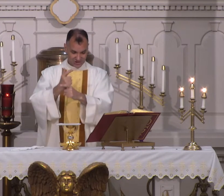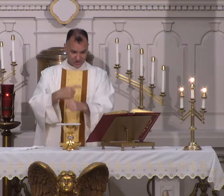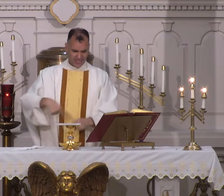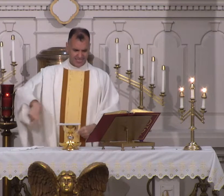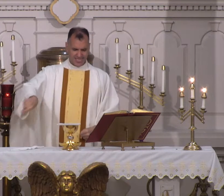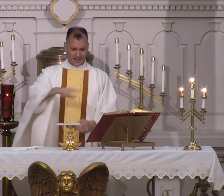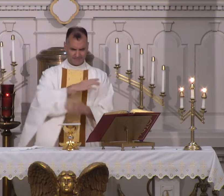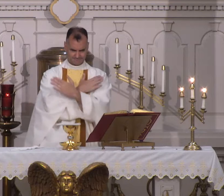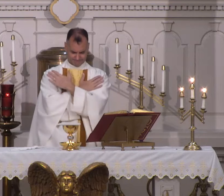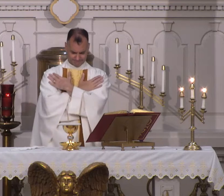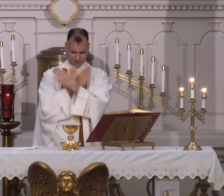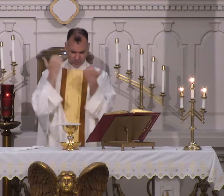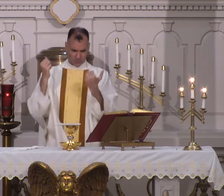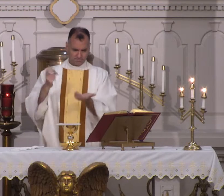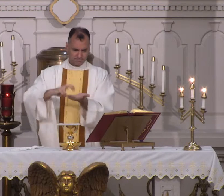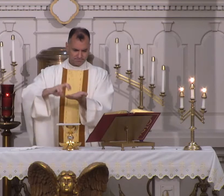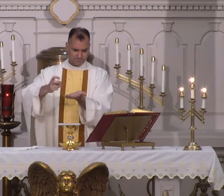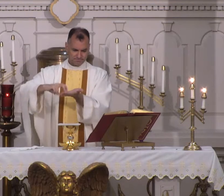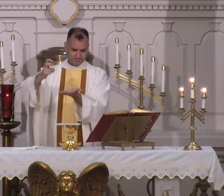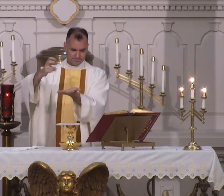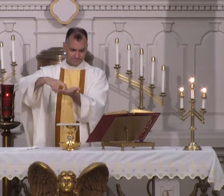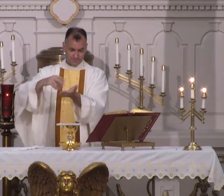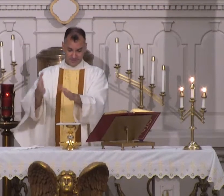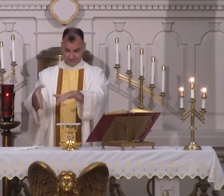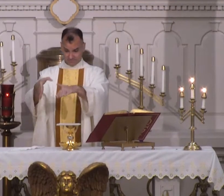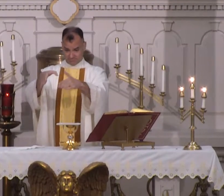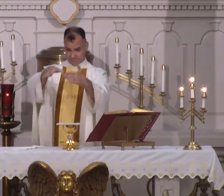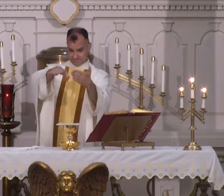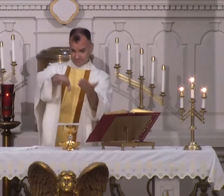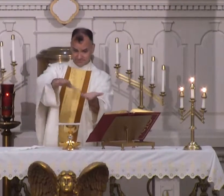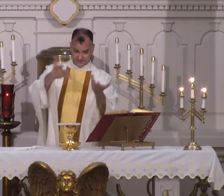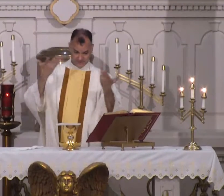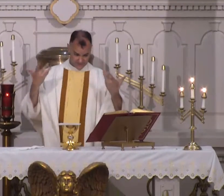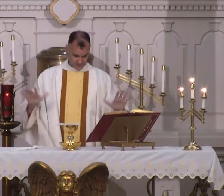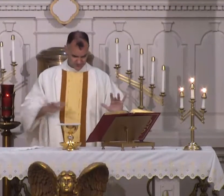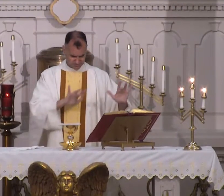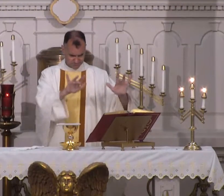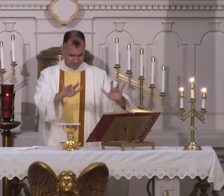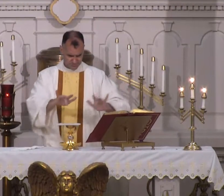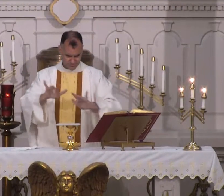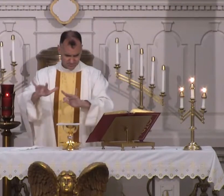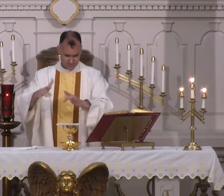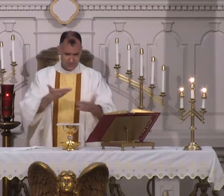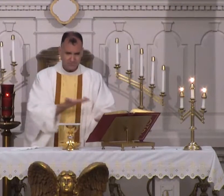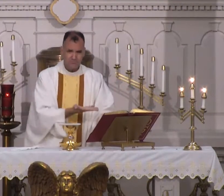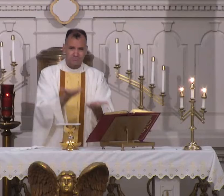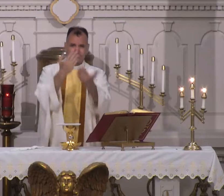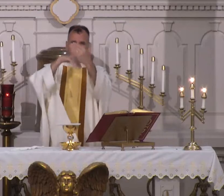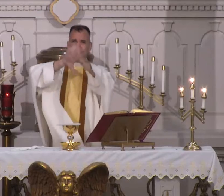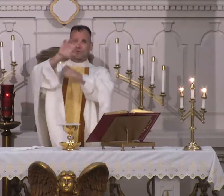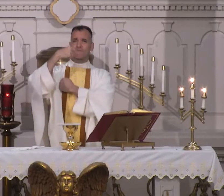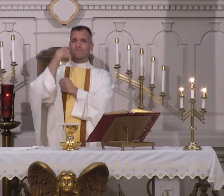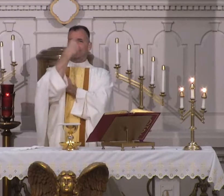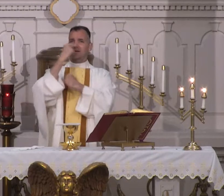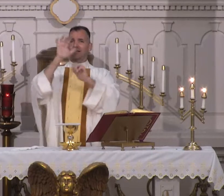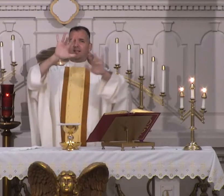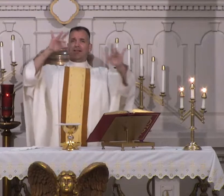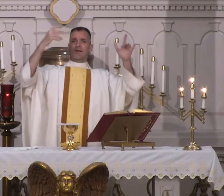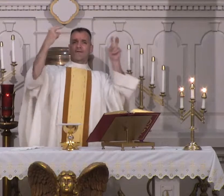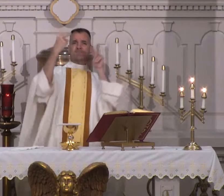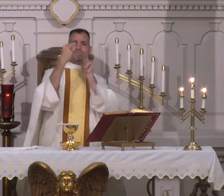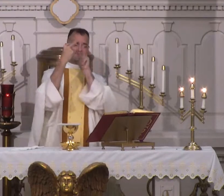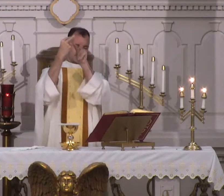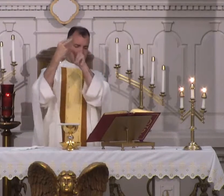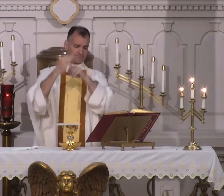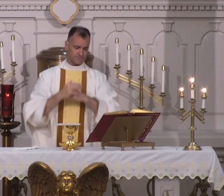Remember also our brothers and sisters who have fallen asleep in the hope of the resurrection, and all who have died in your mercy.